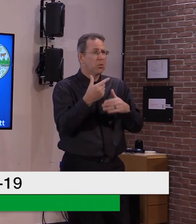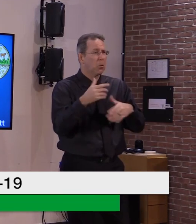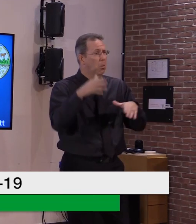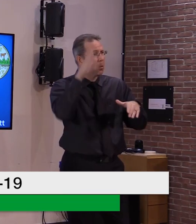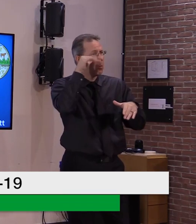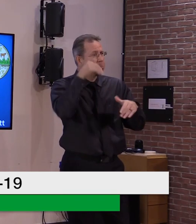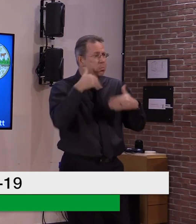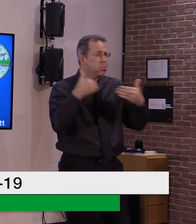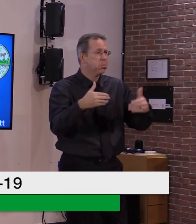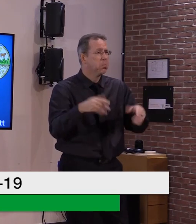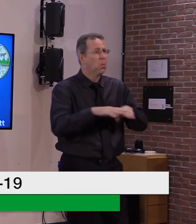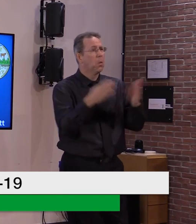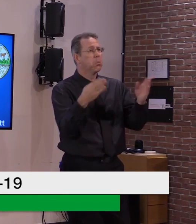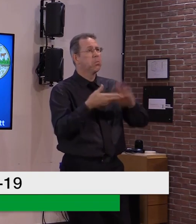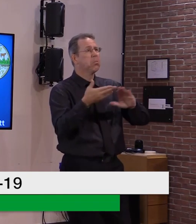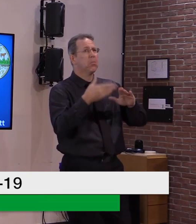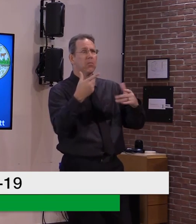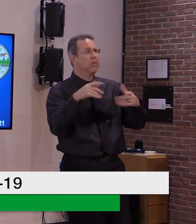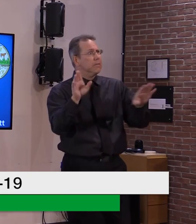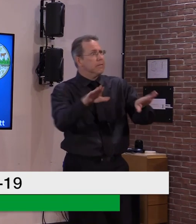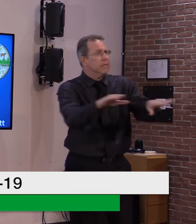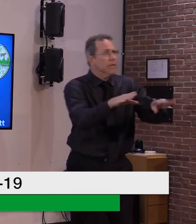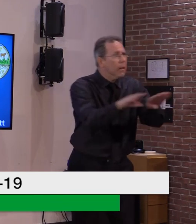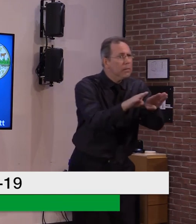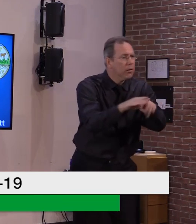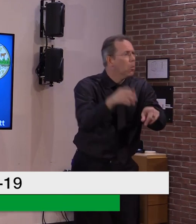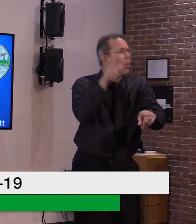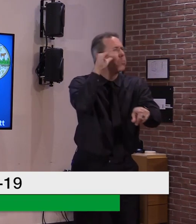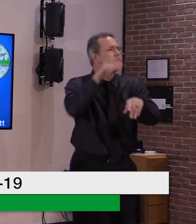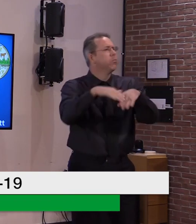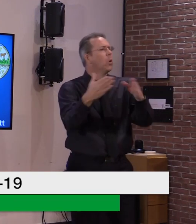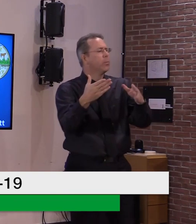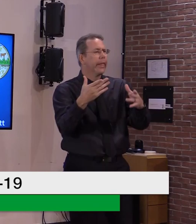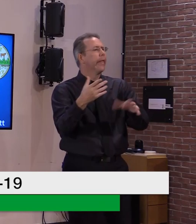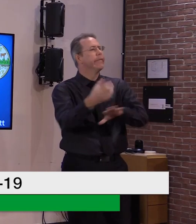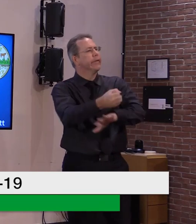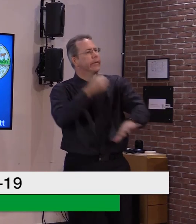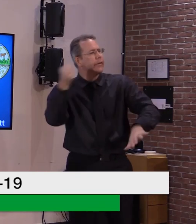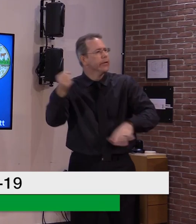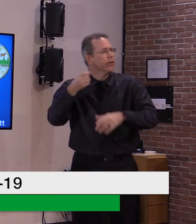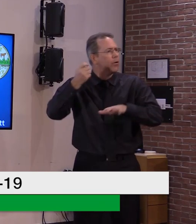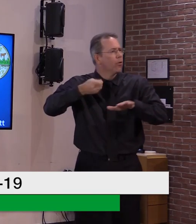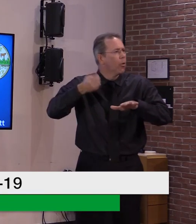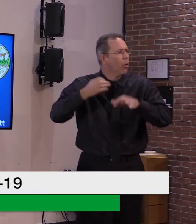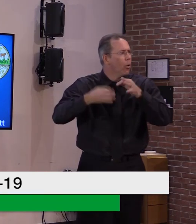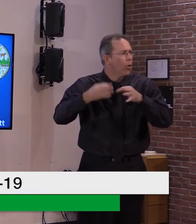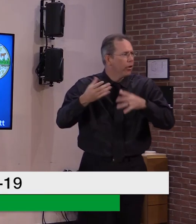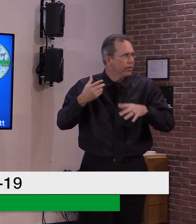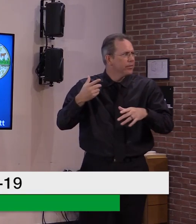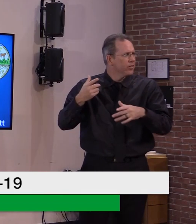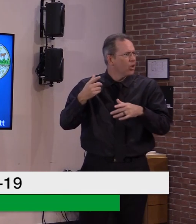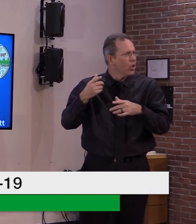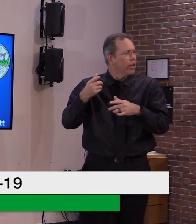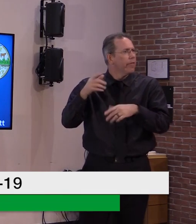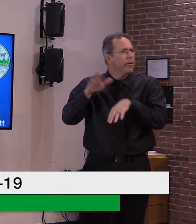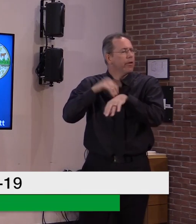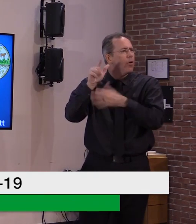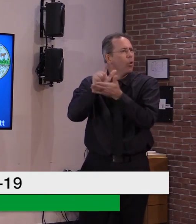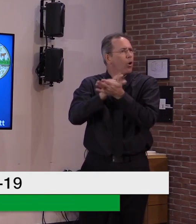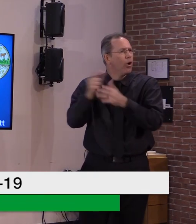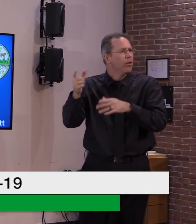capacity but but that was uh the step we decided to take because someone decided to to